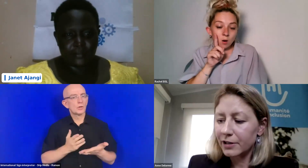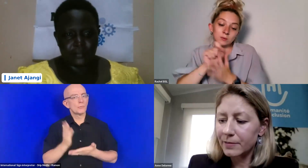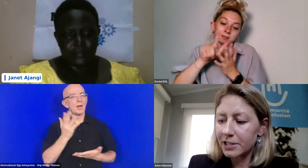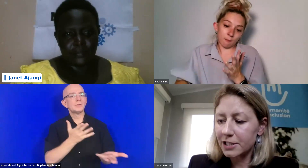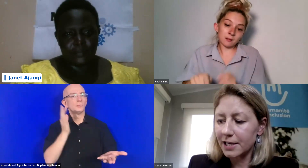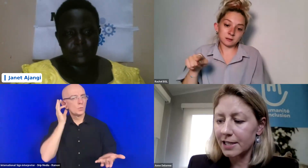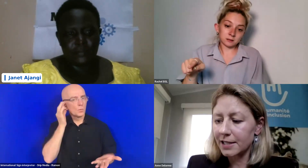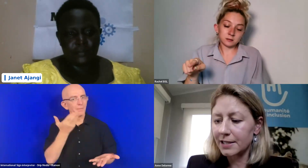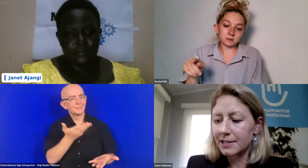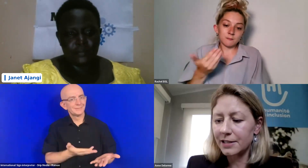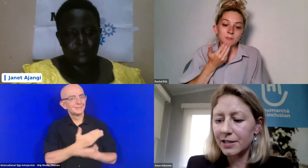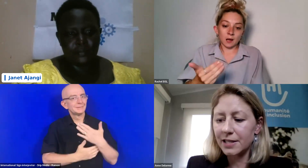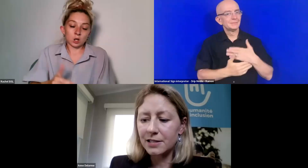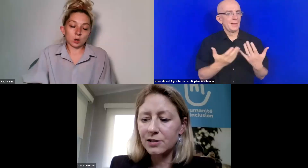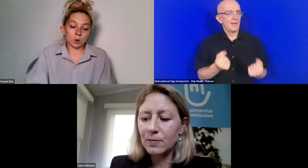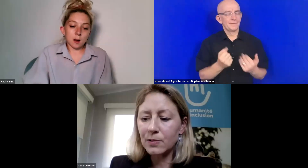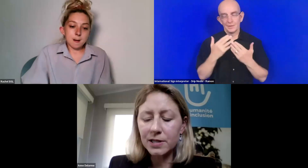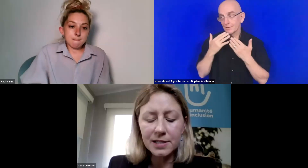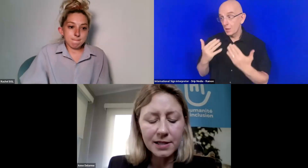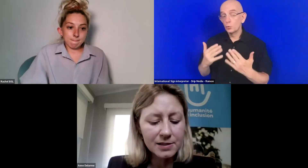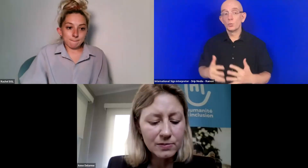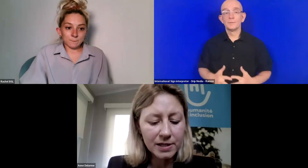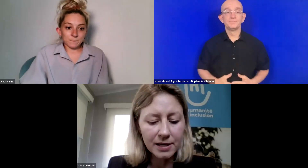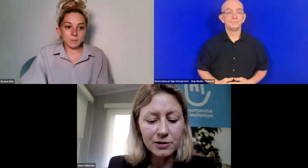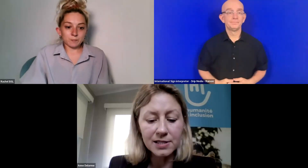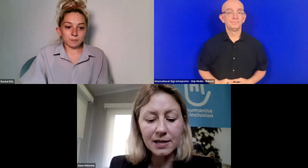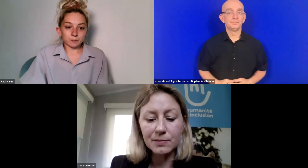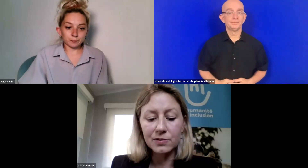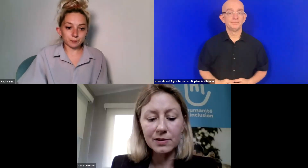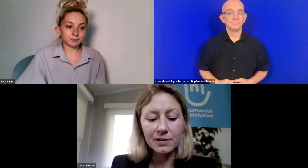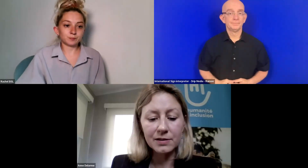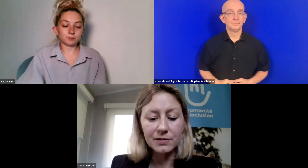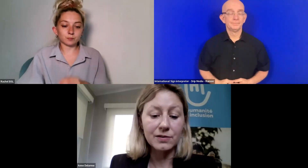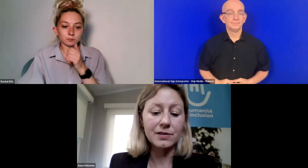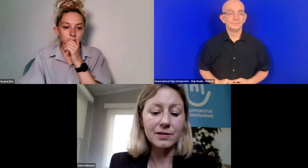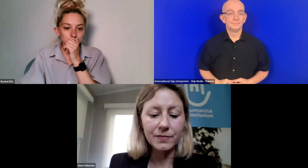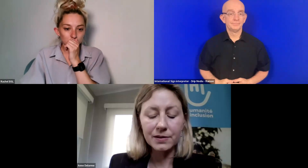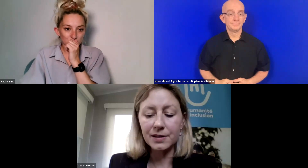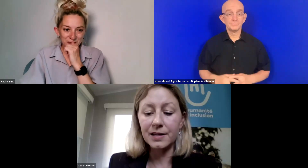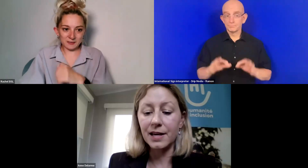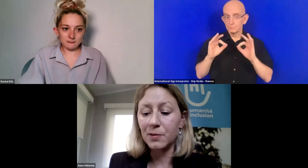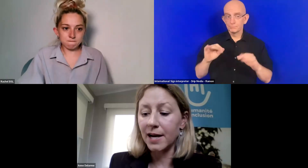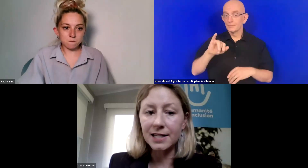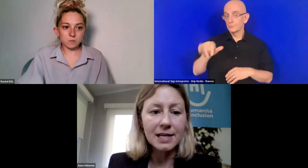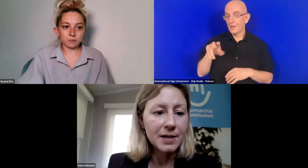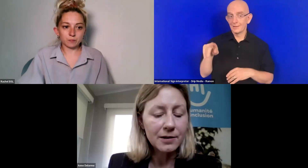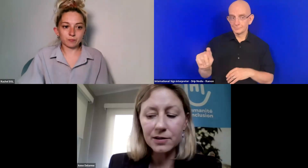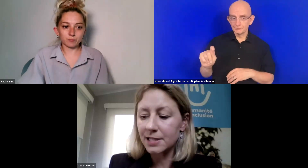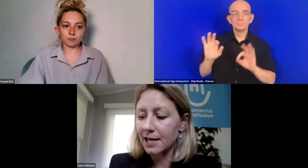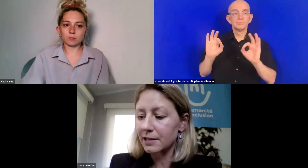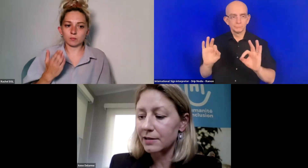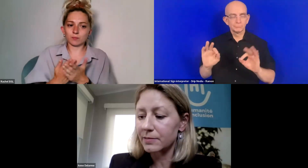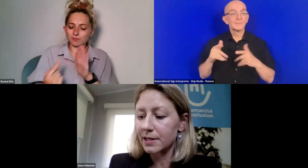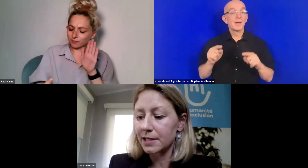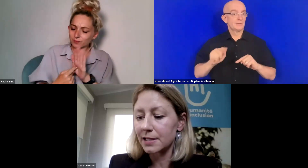Thank you very much, Janet. And it's so important as we understand both the more academic